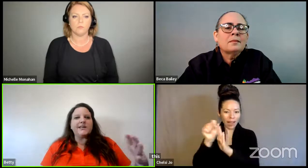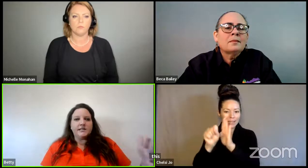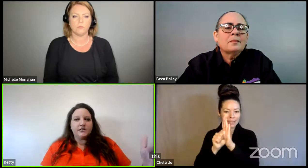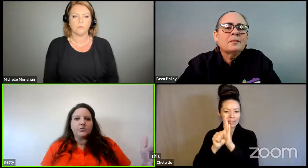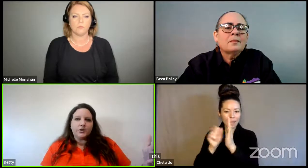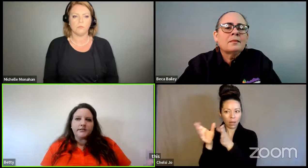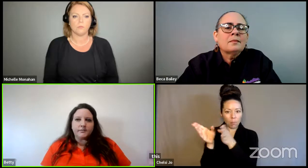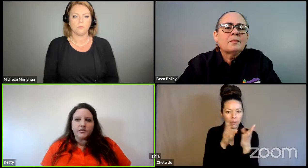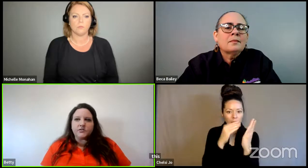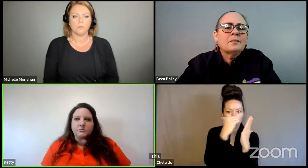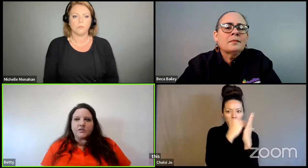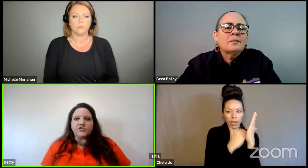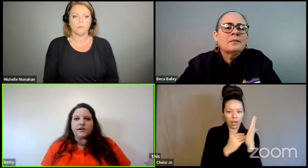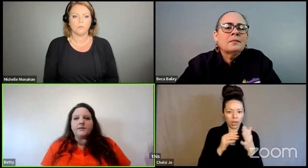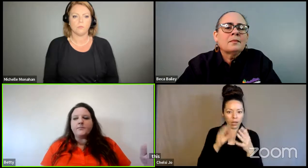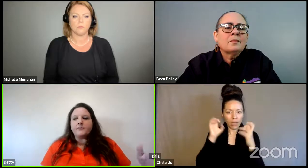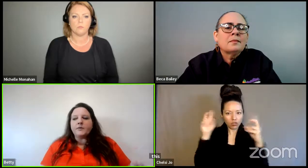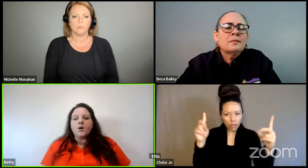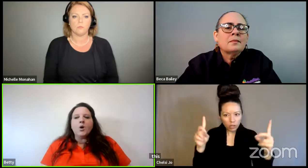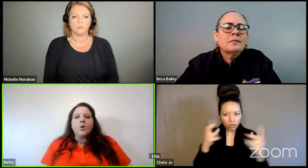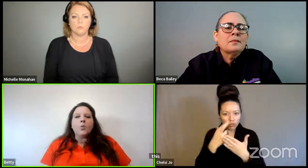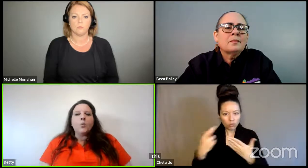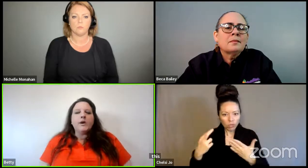education related to Alzheimer's or dementia.